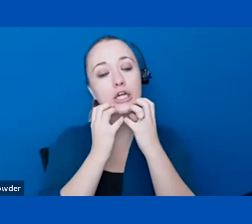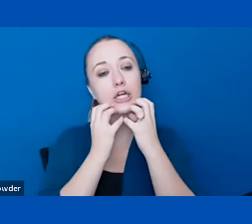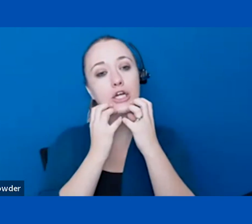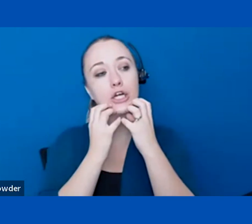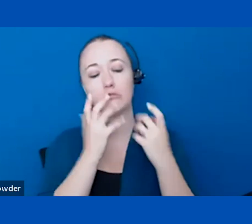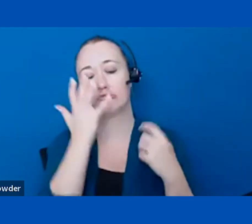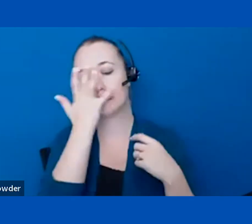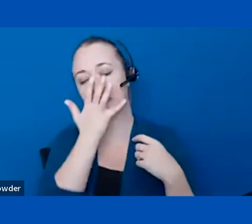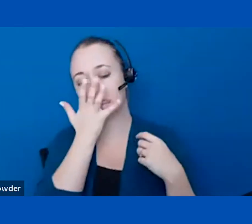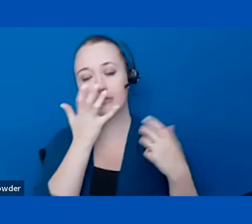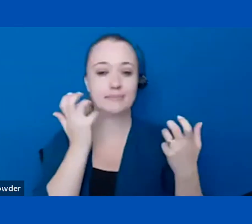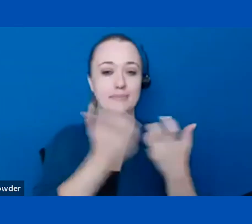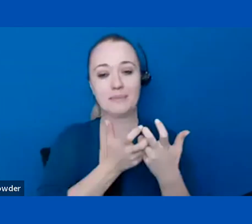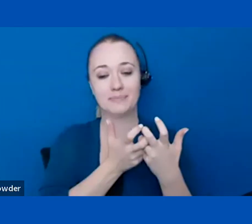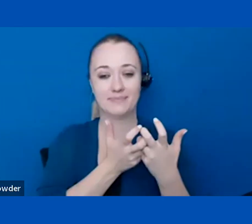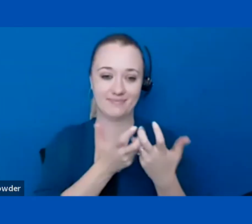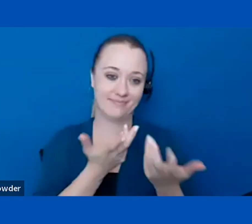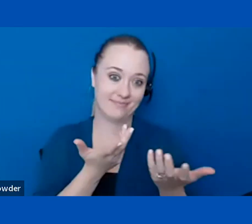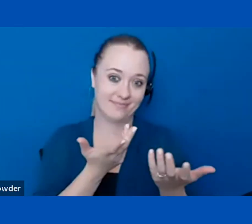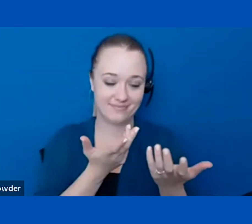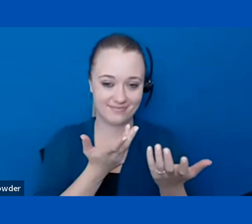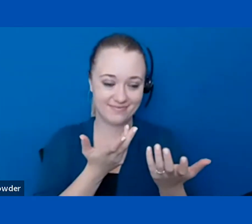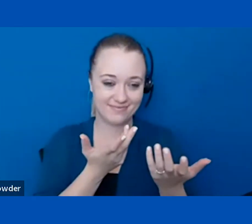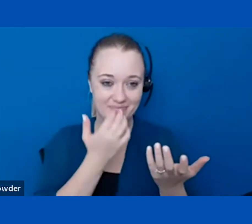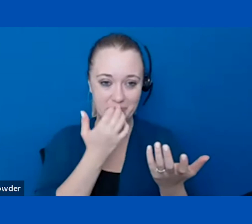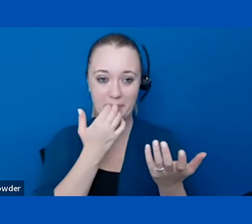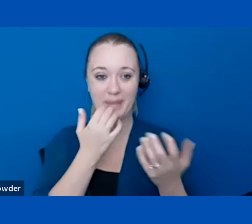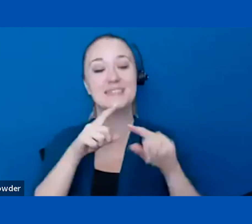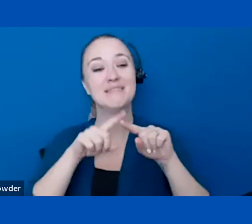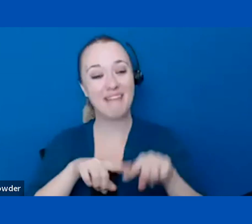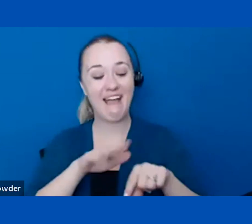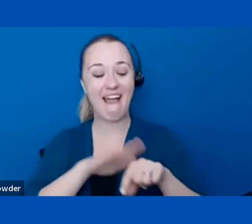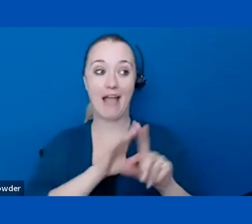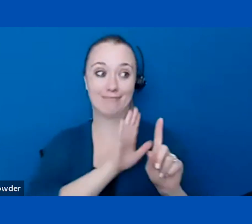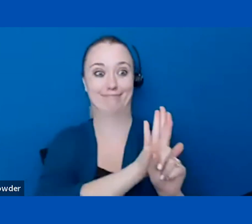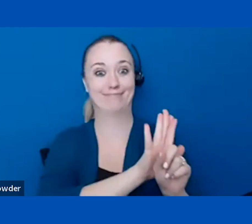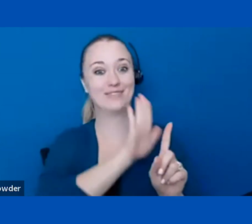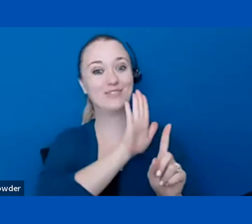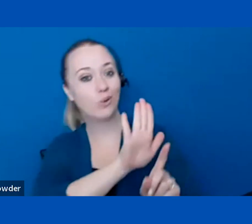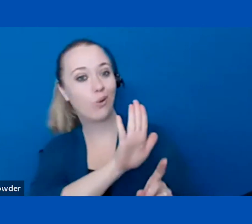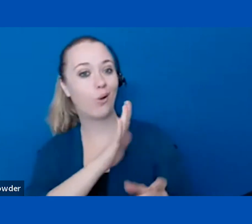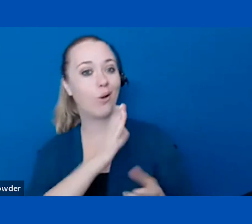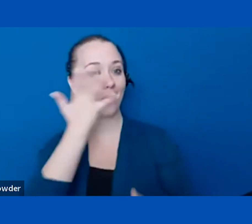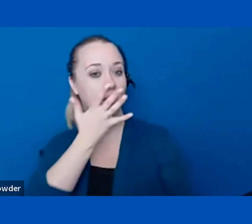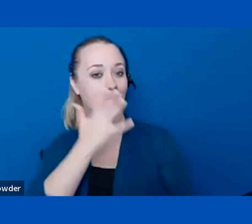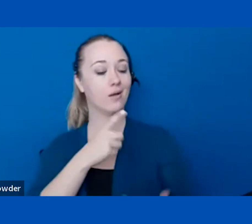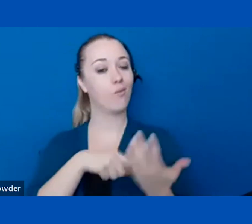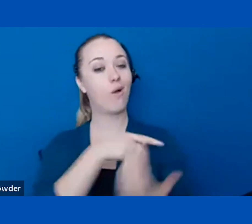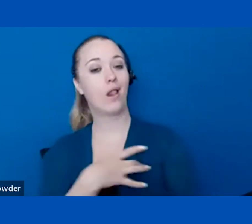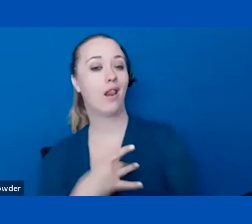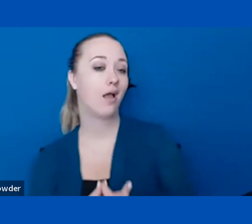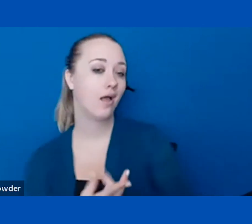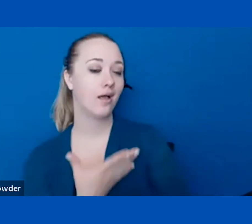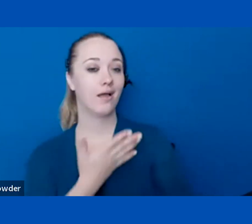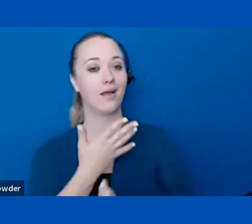you, right? So depending on you and your style and how you like looking, on appearance and